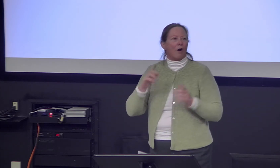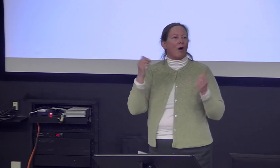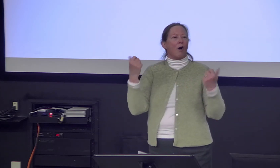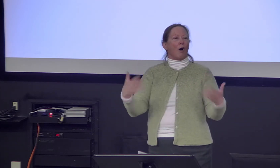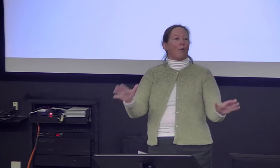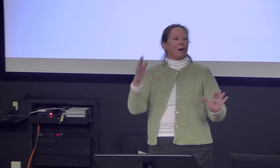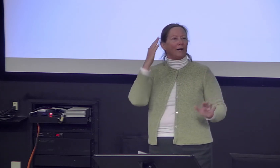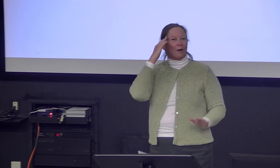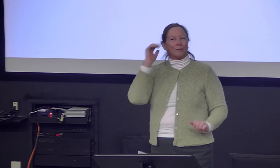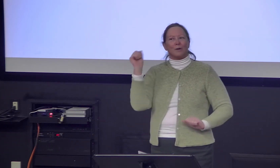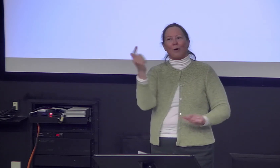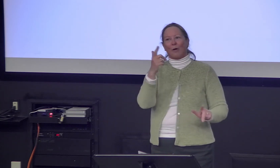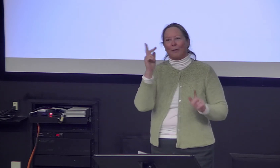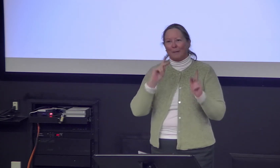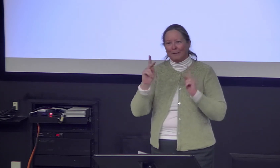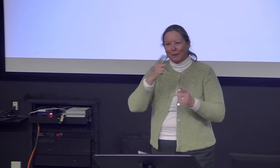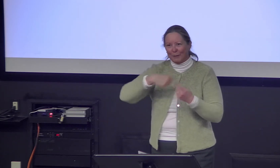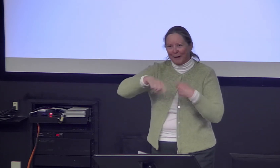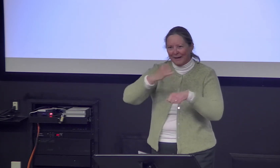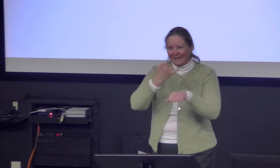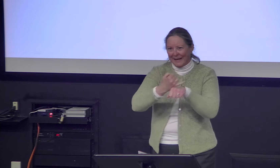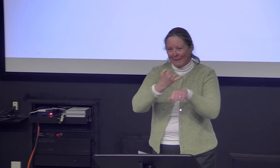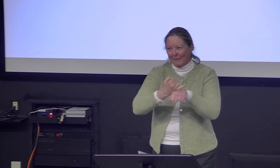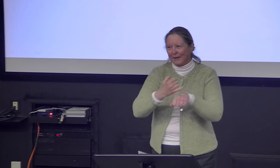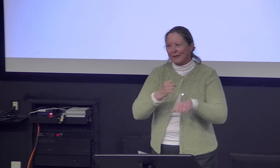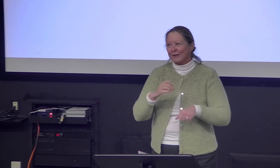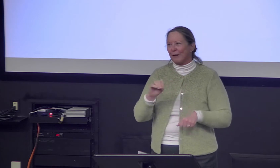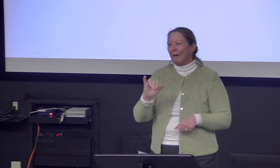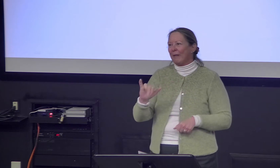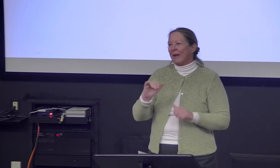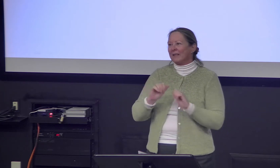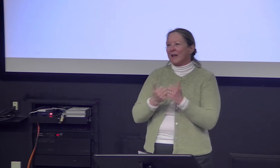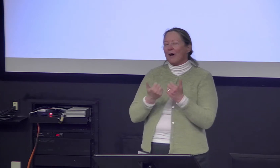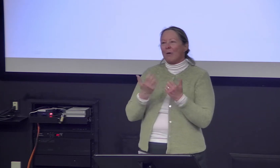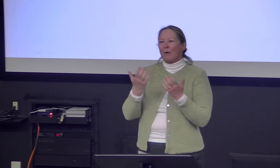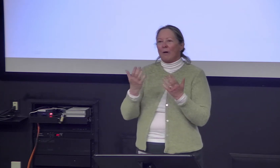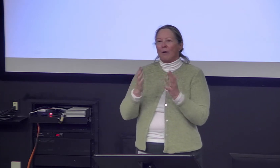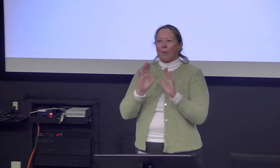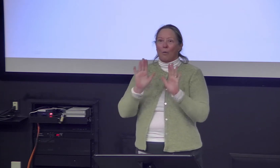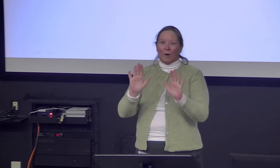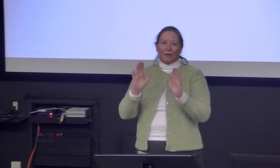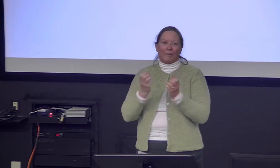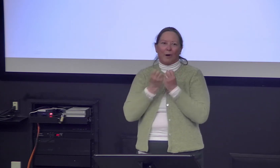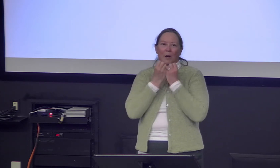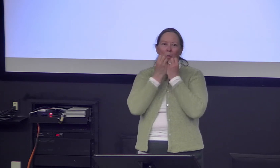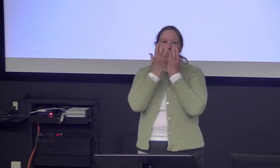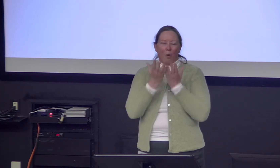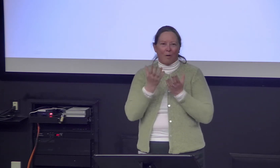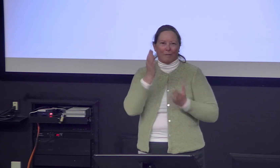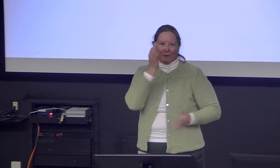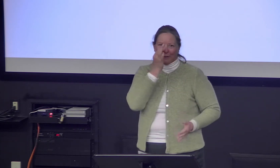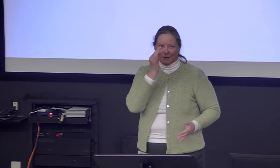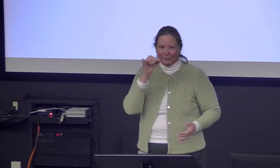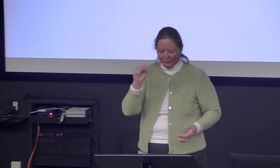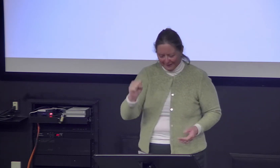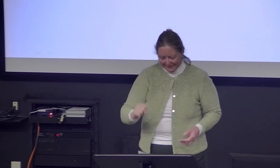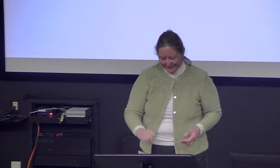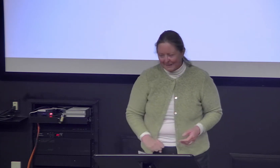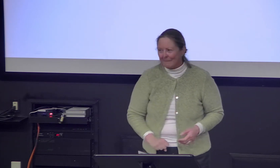is and who that is, and he knows everyone on campus already. So that's how of a wonderful and